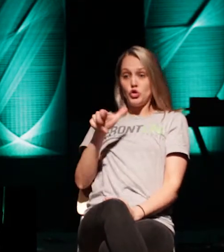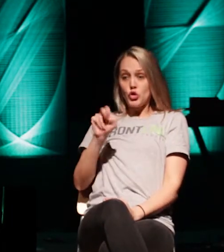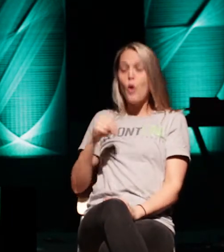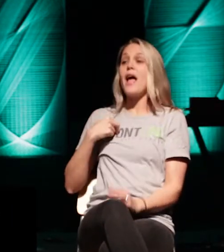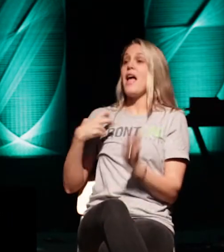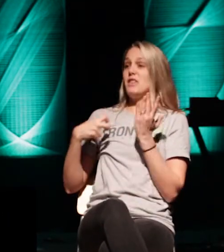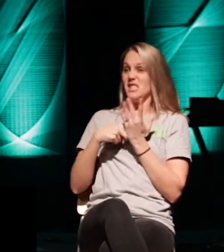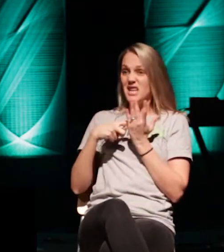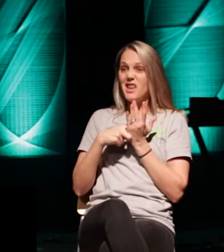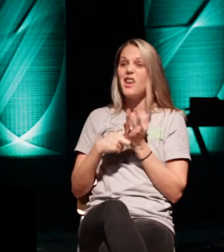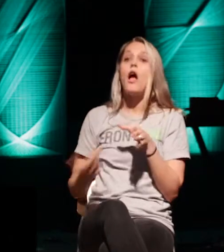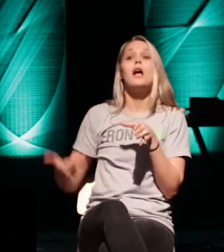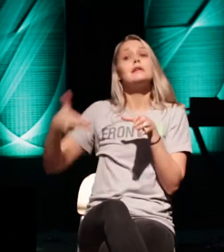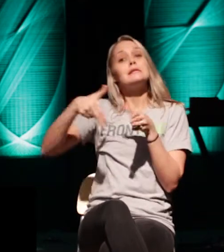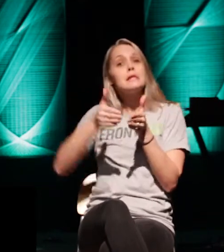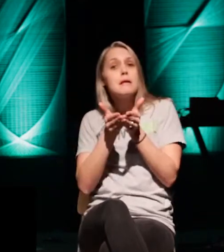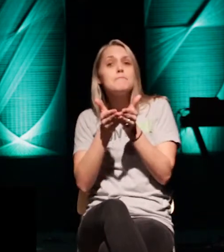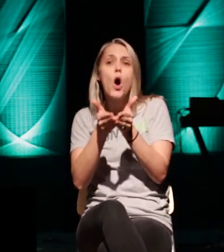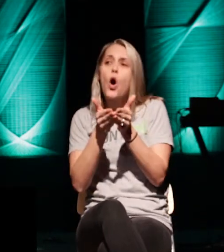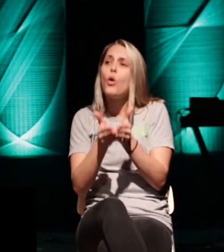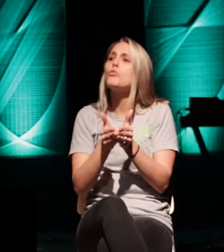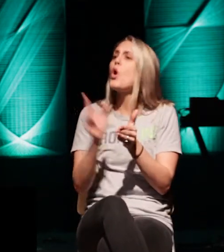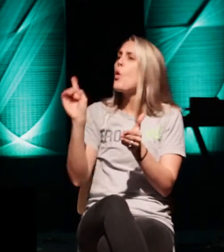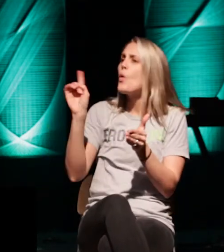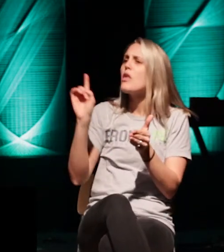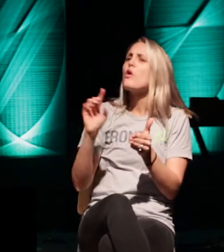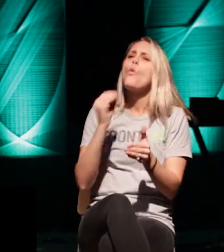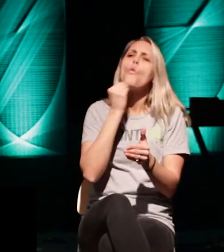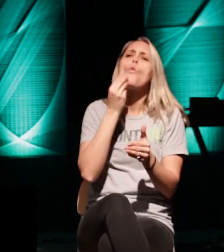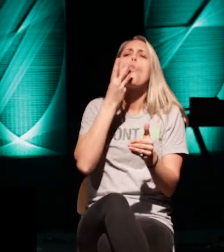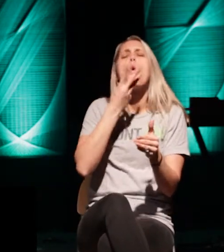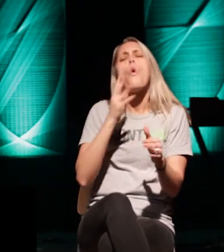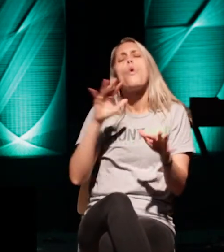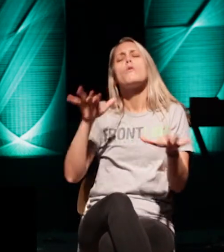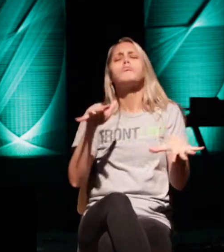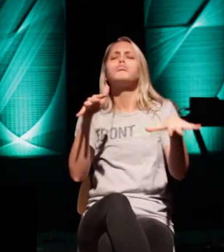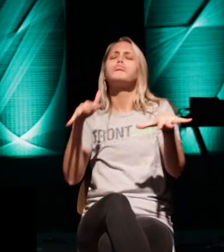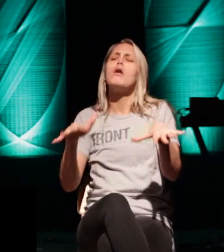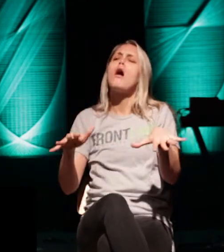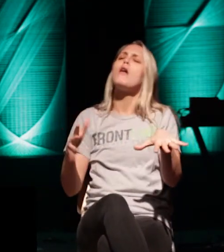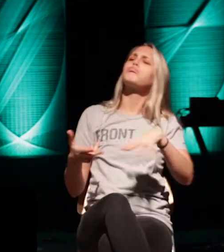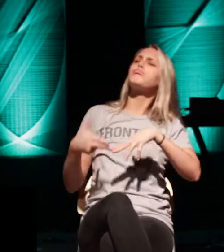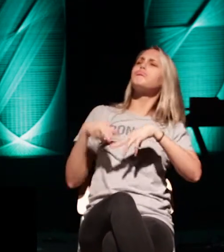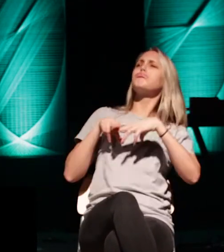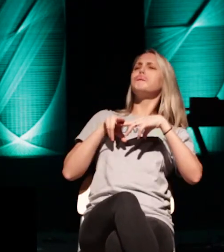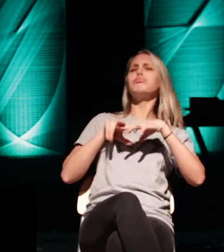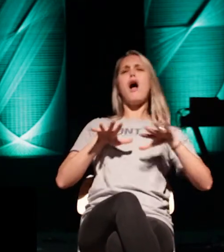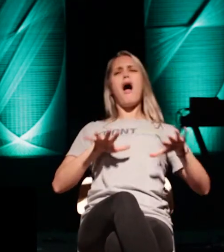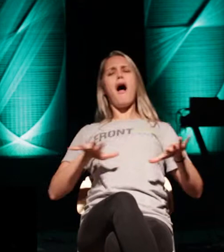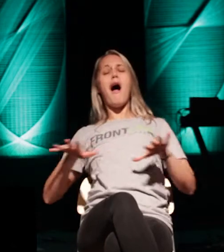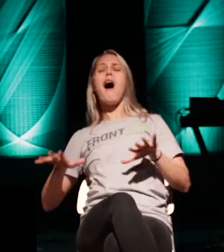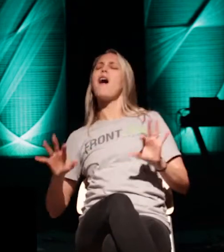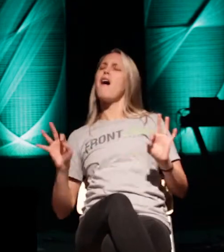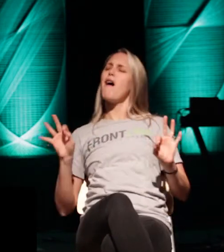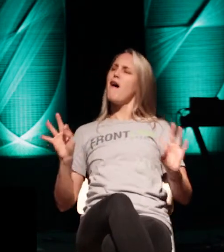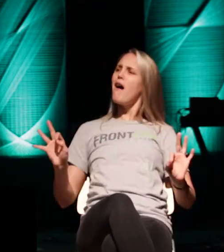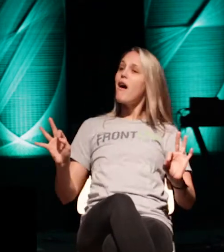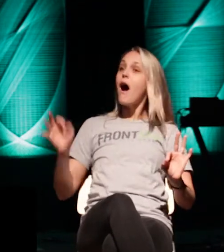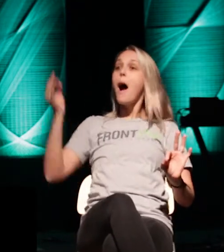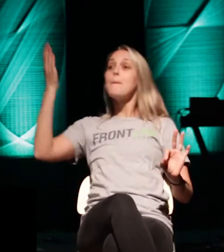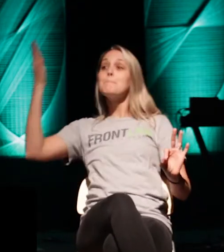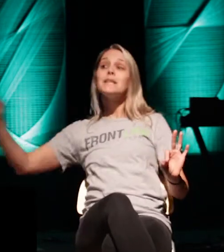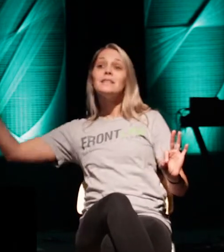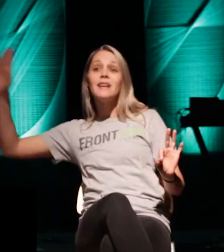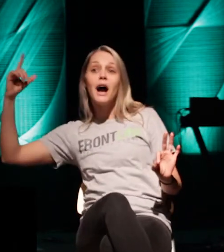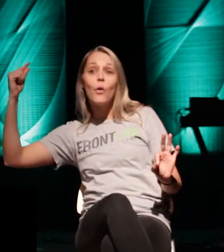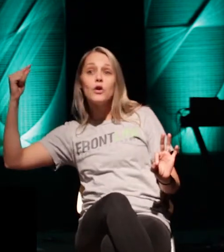Mediterranean. He's got his feet up, and he's kicking back going, nice, I avoided this. This is great. And God sends a wind, and God intervenes to the